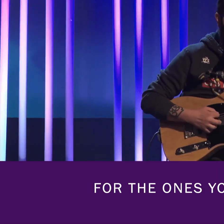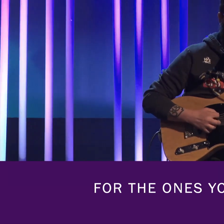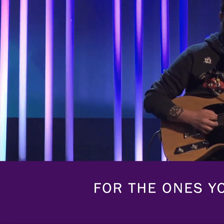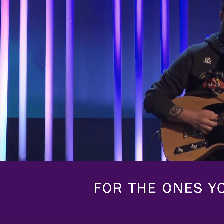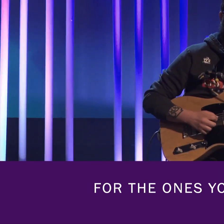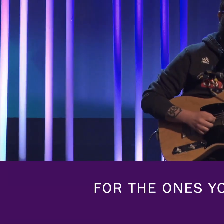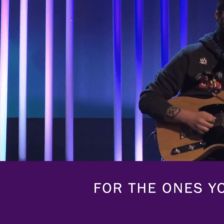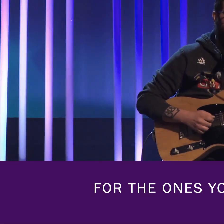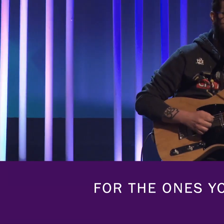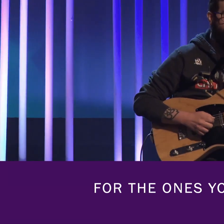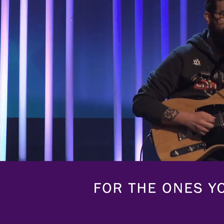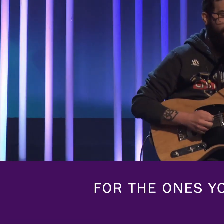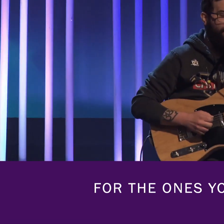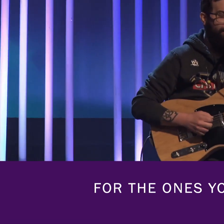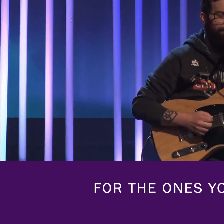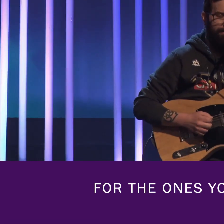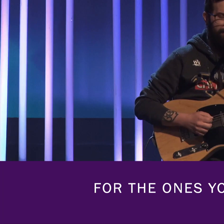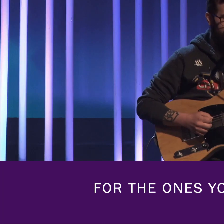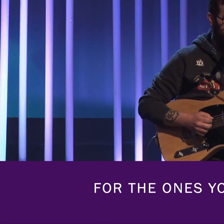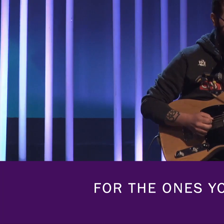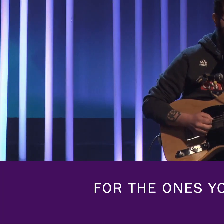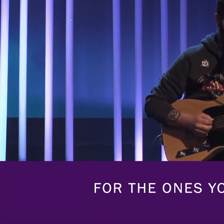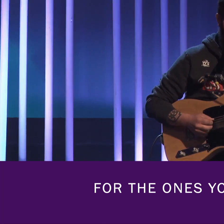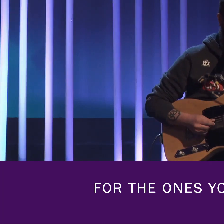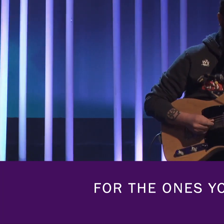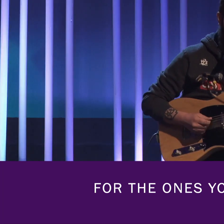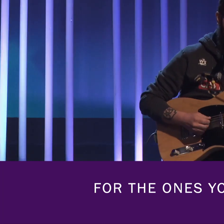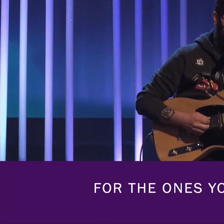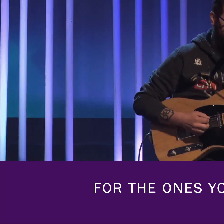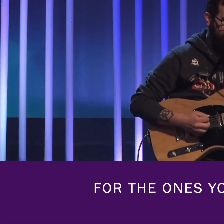for the ones you hate the most.